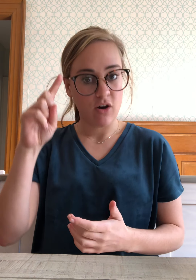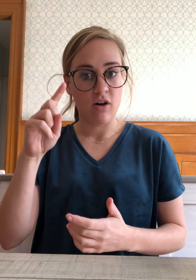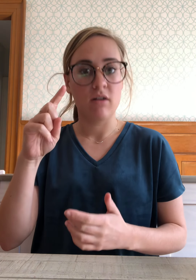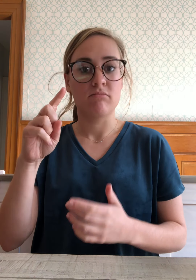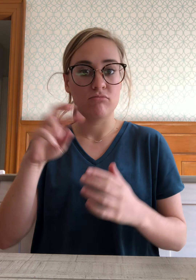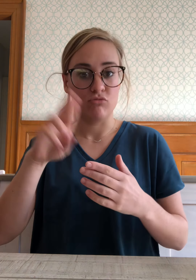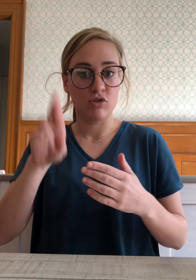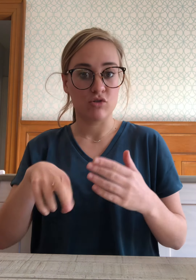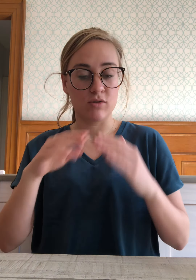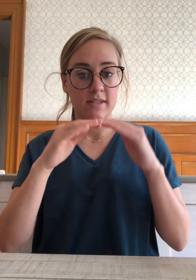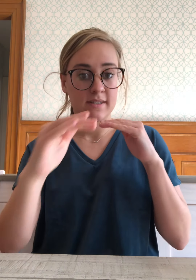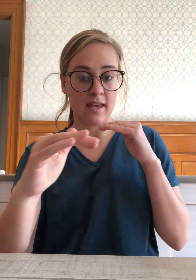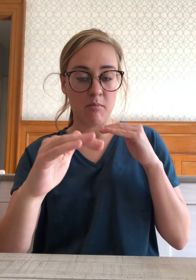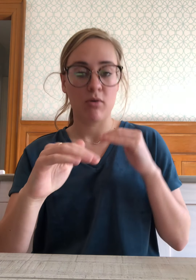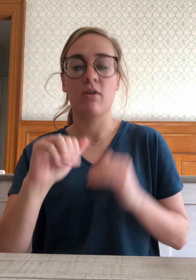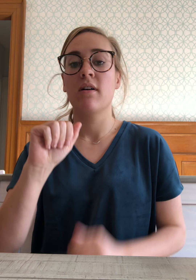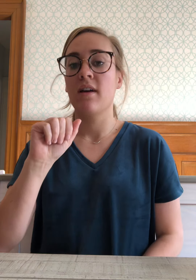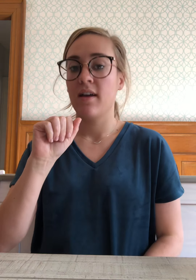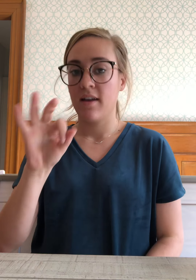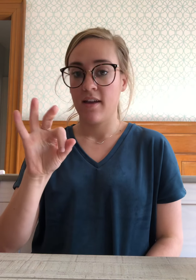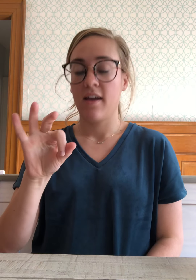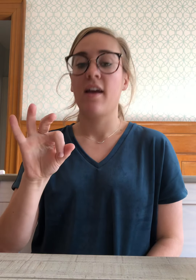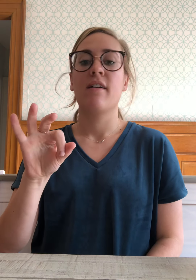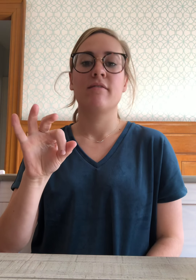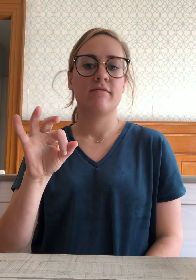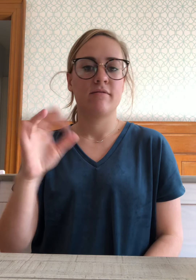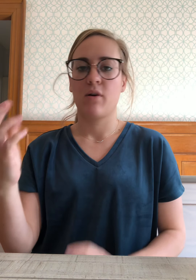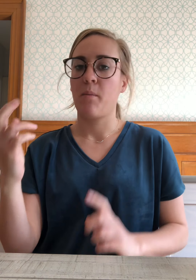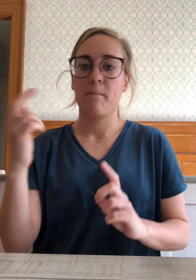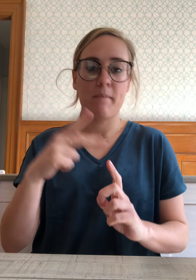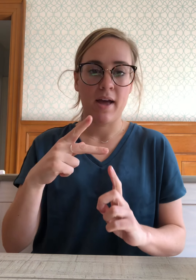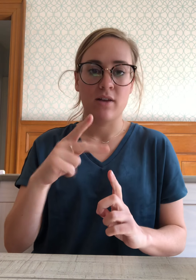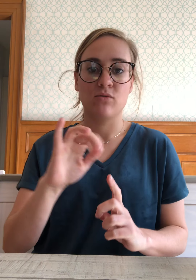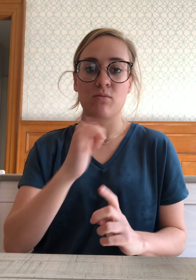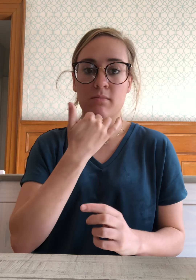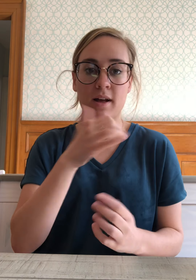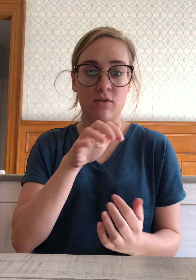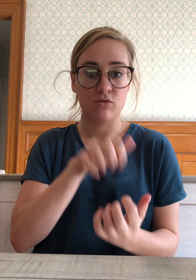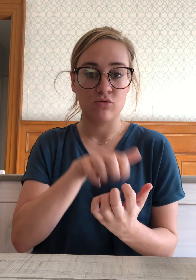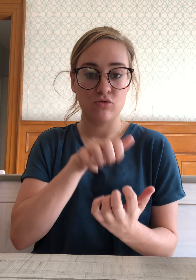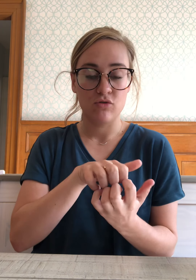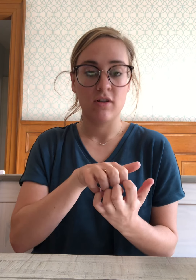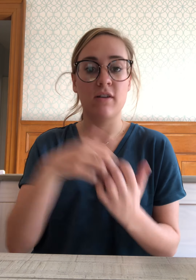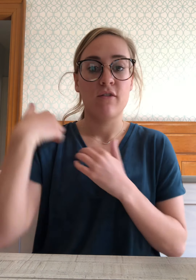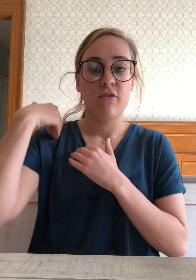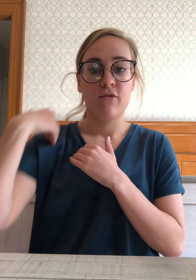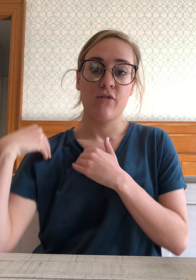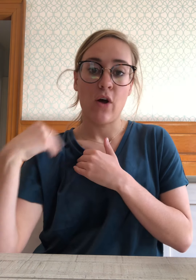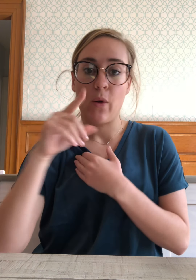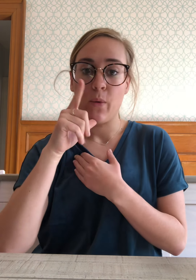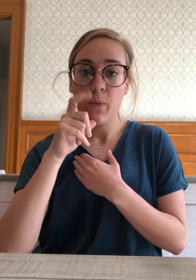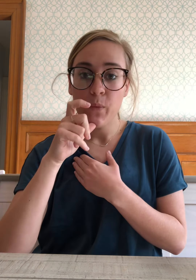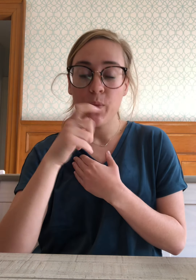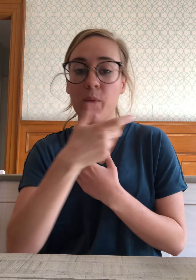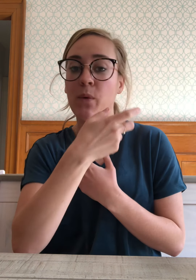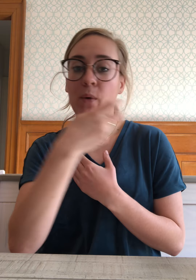If there was relapse, it was the fault of the orthodontist, not theory. So he's saying, I'm right, you're